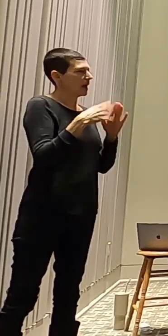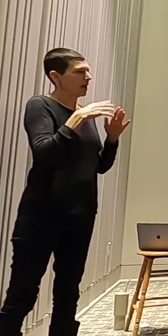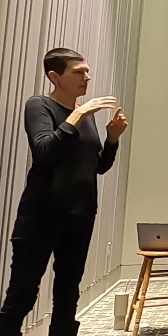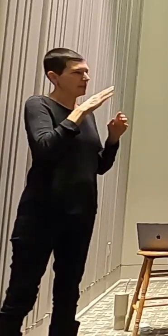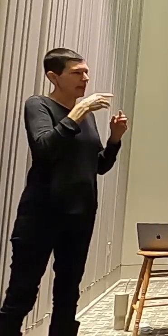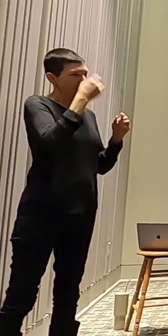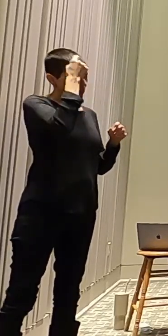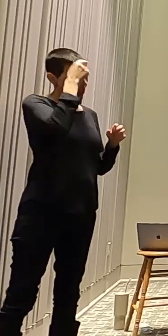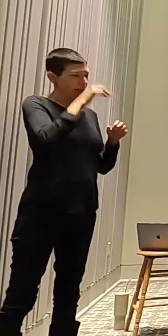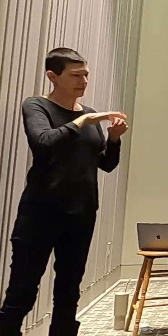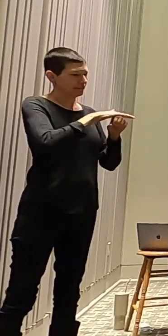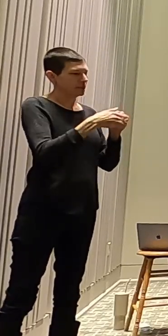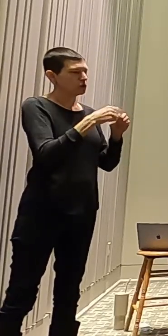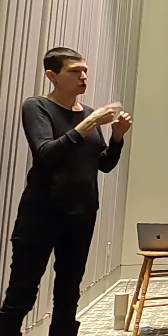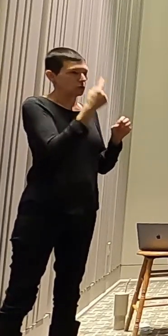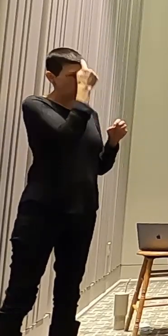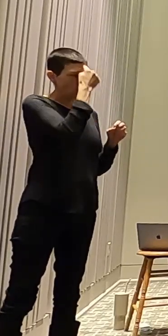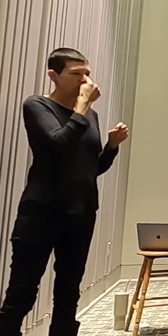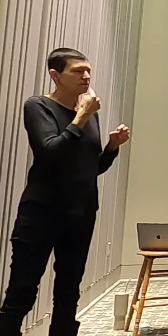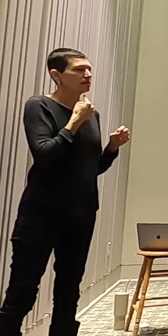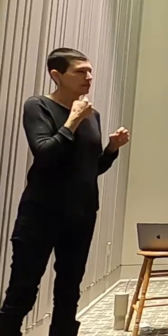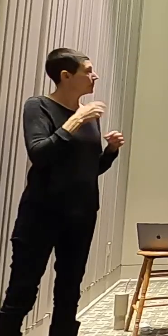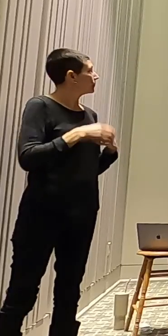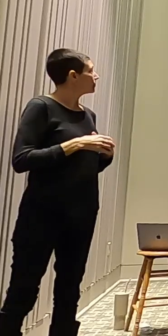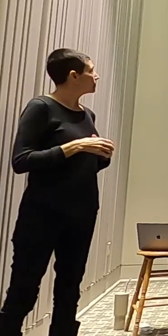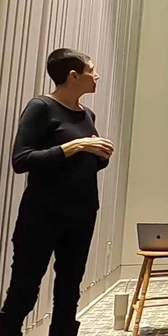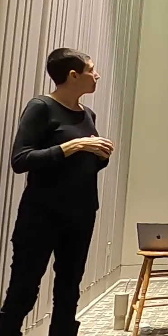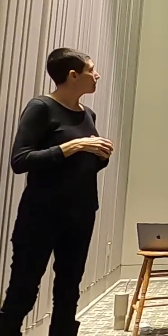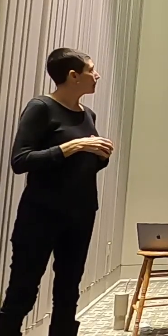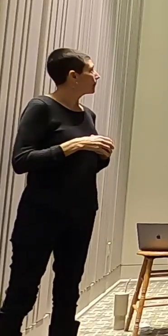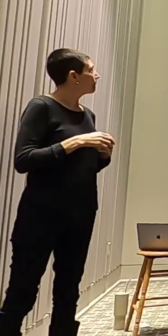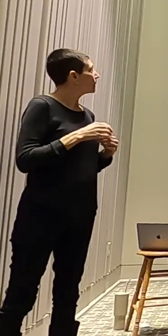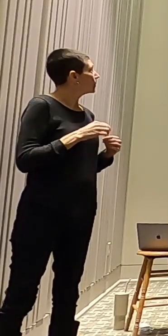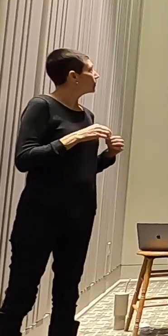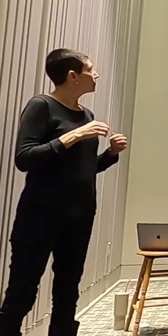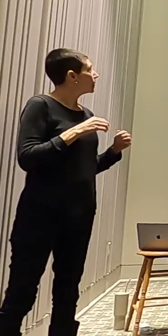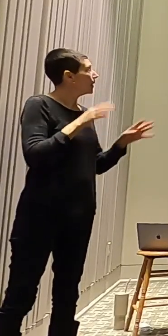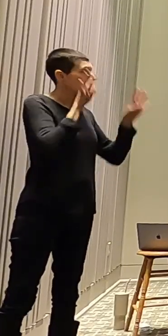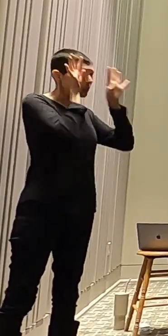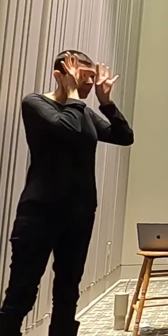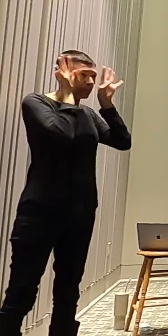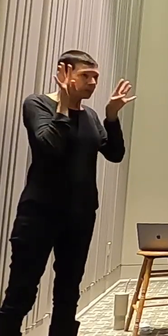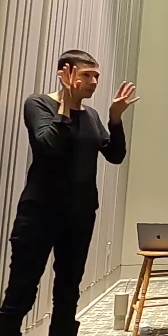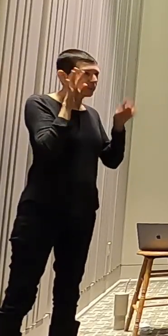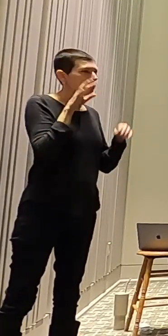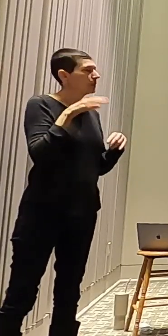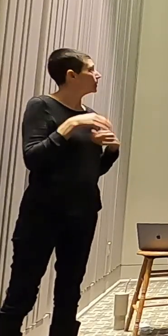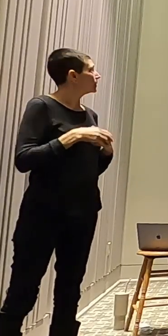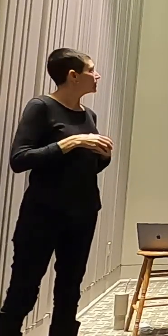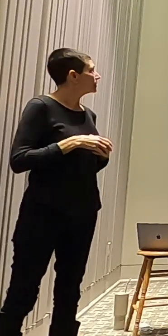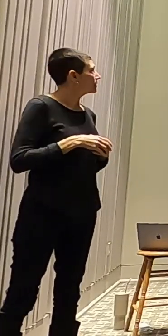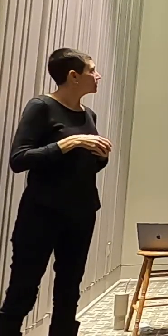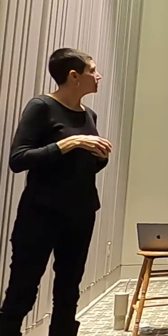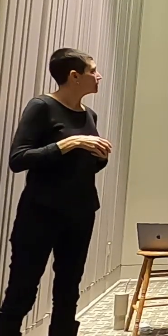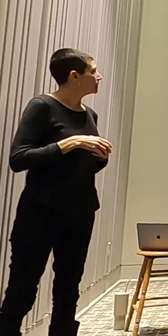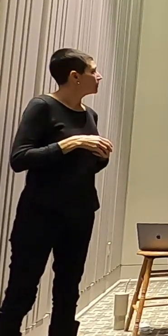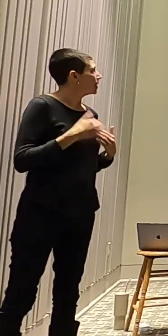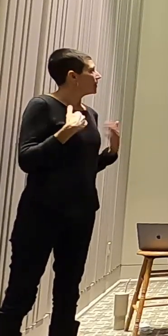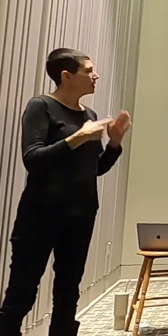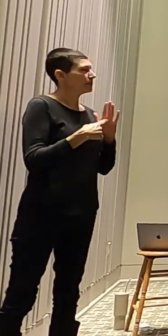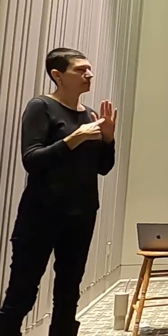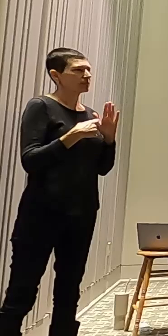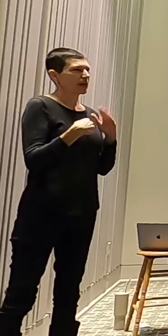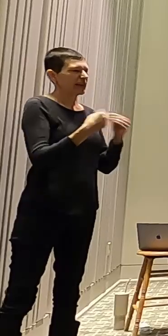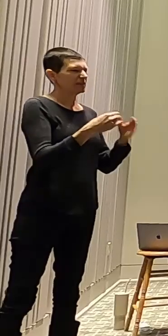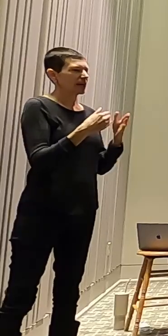top of the head through the nose and chin. The spikes radiate around the face, and it gives the mask